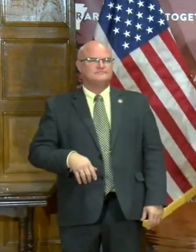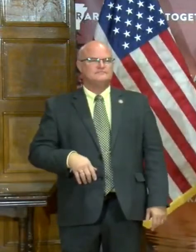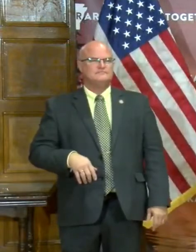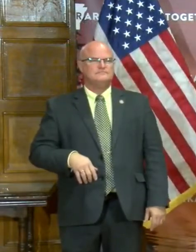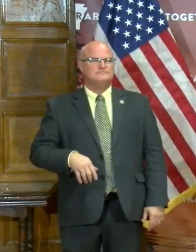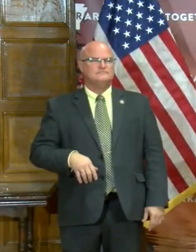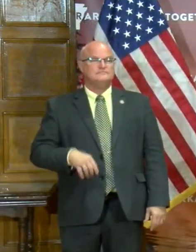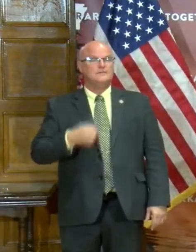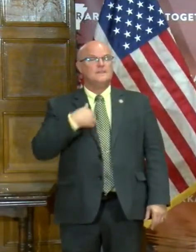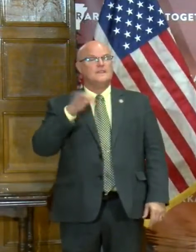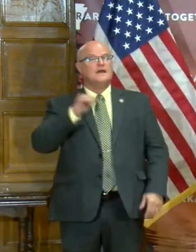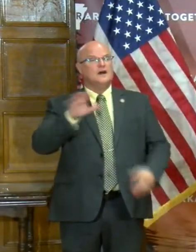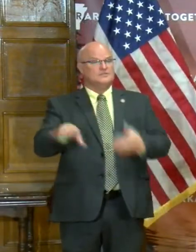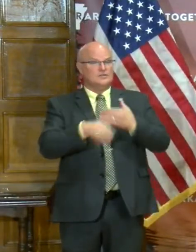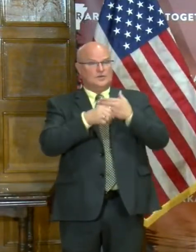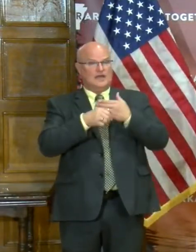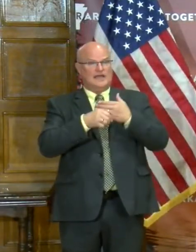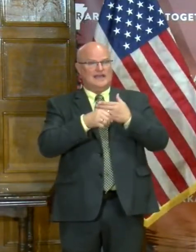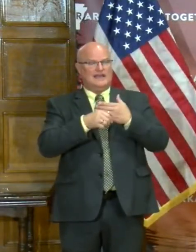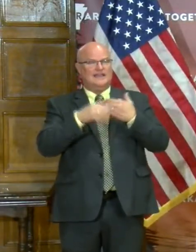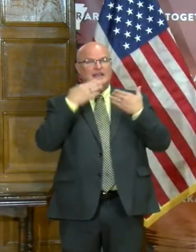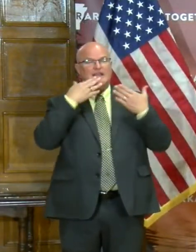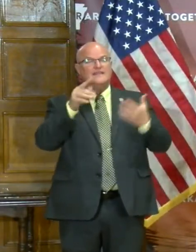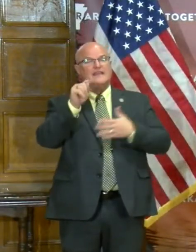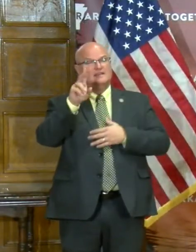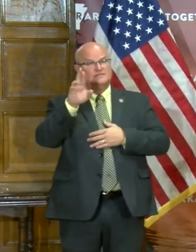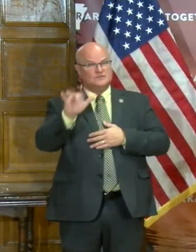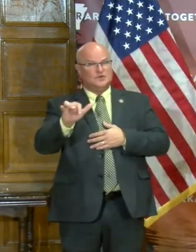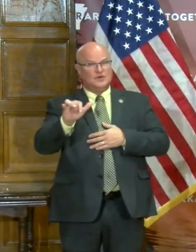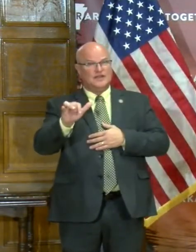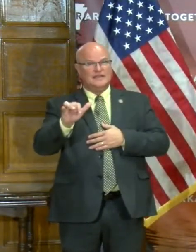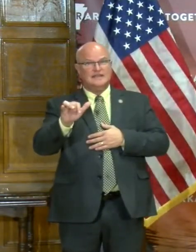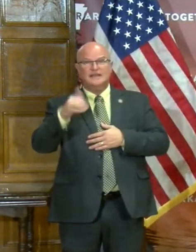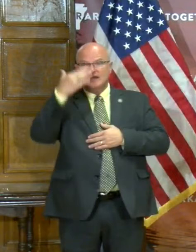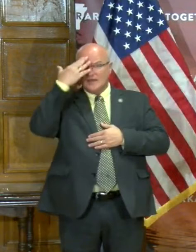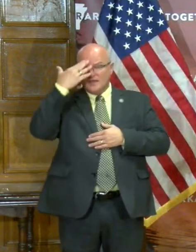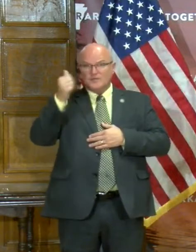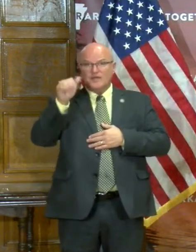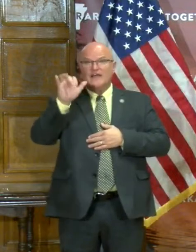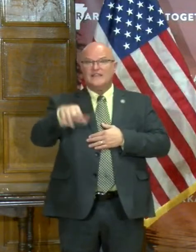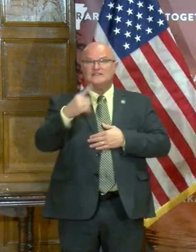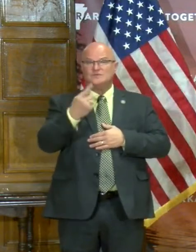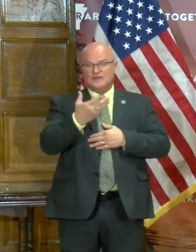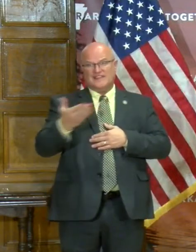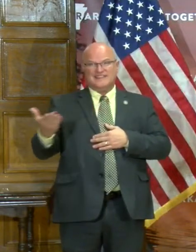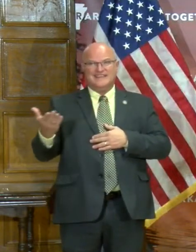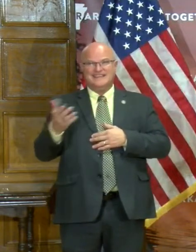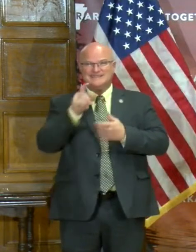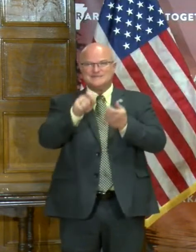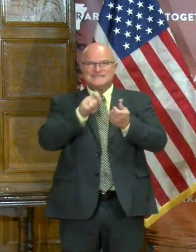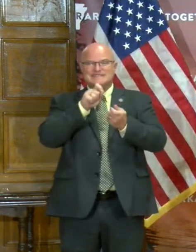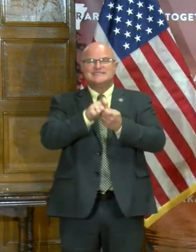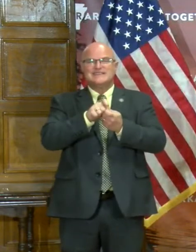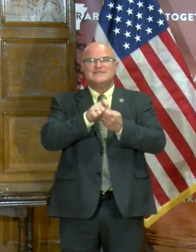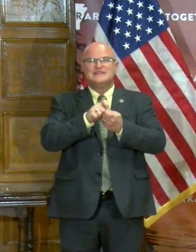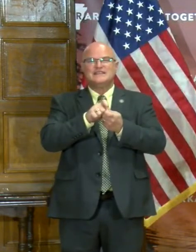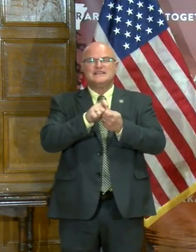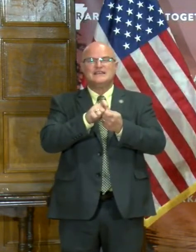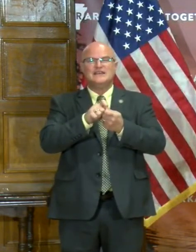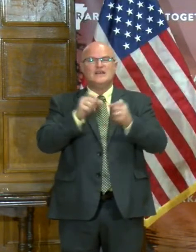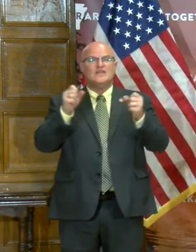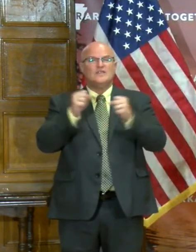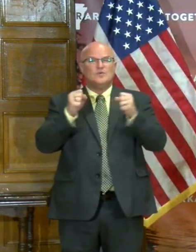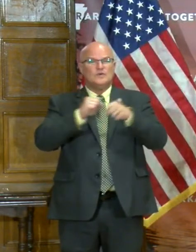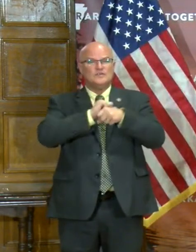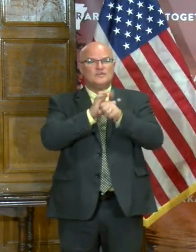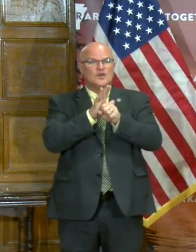And I will also add and thank Troy because that's one of the things specifically the Winter